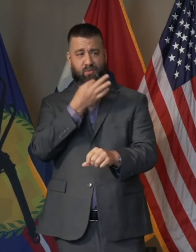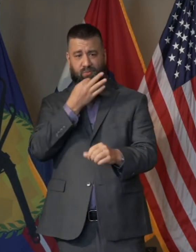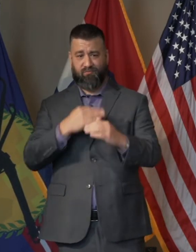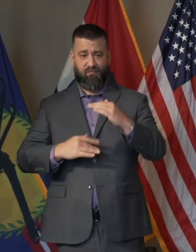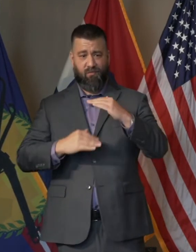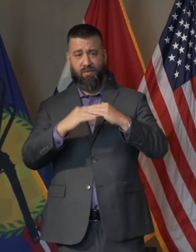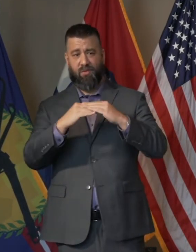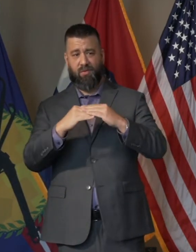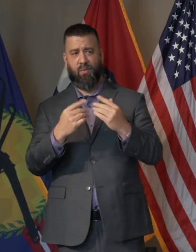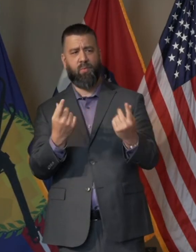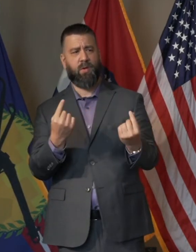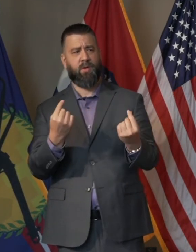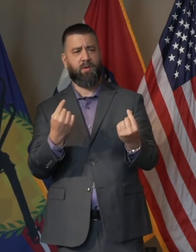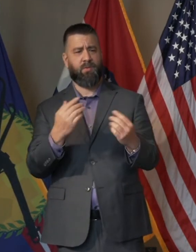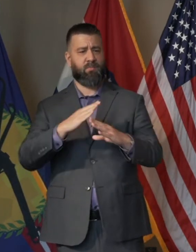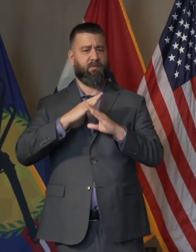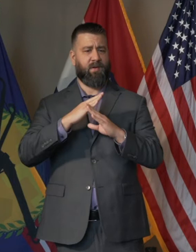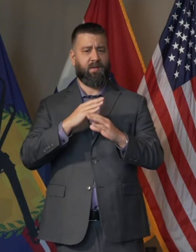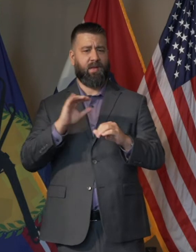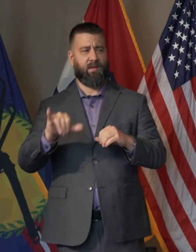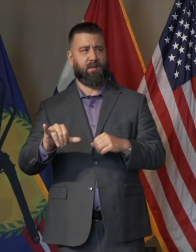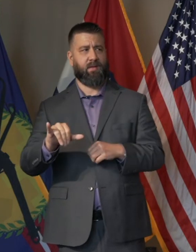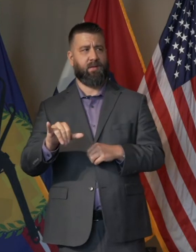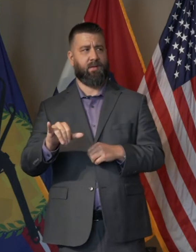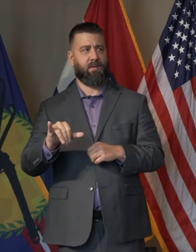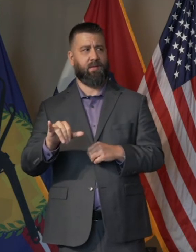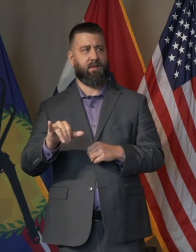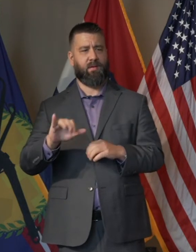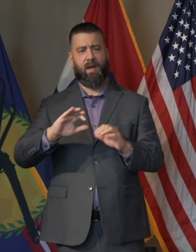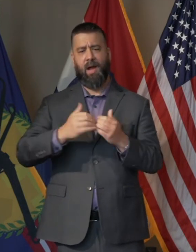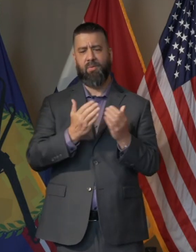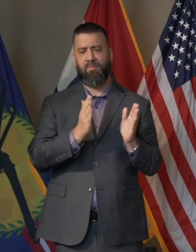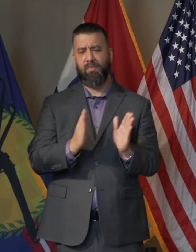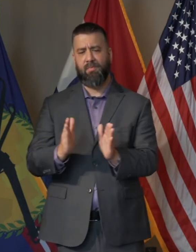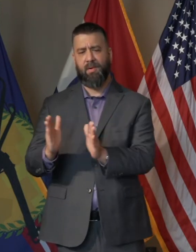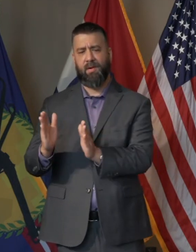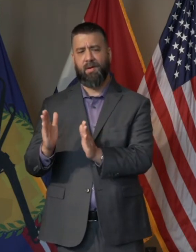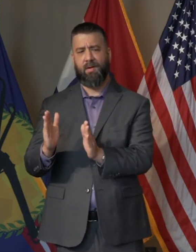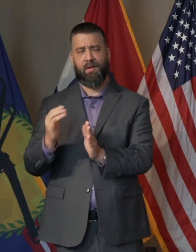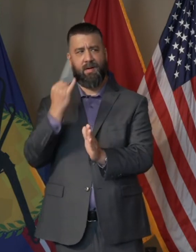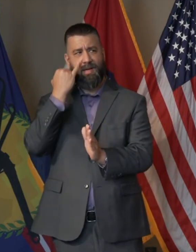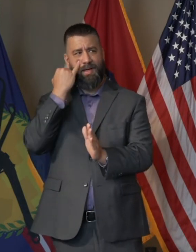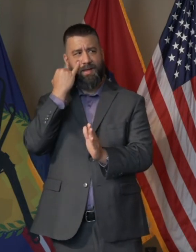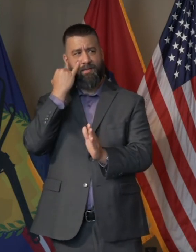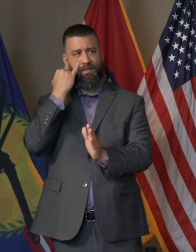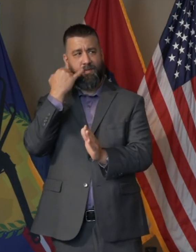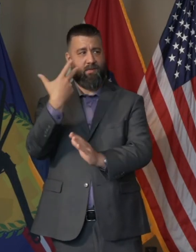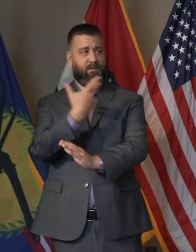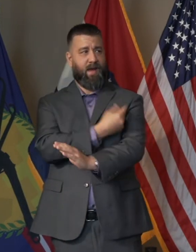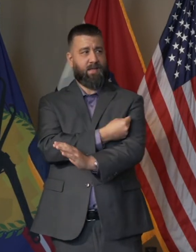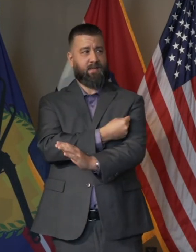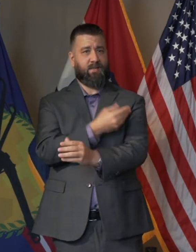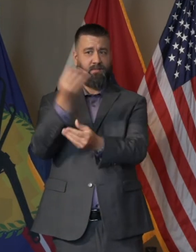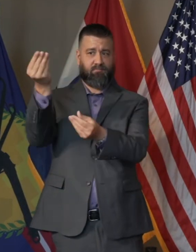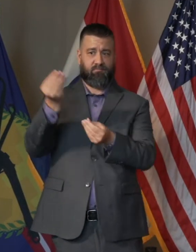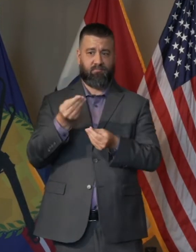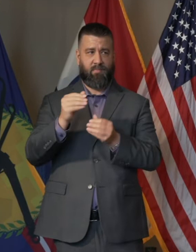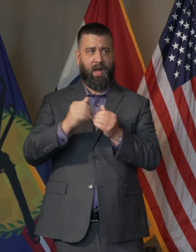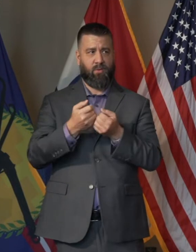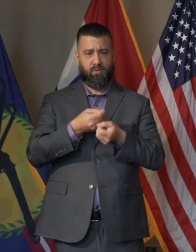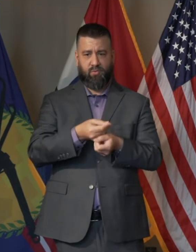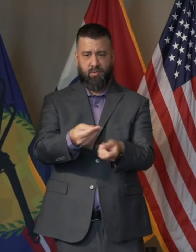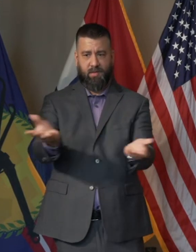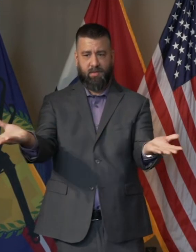question would be, what is the county doing to prepare for if and when this vaccine comes down, and how to distribute it?